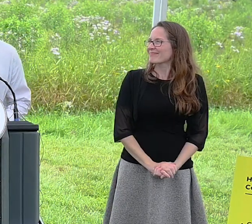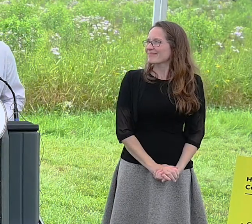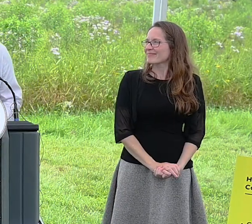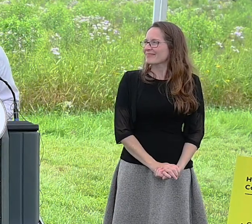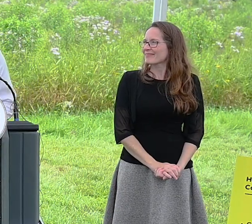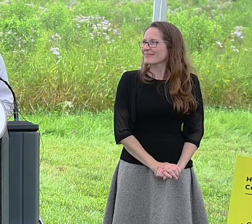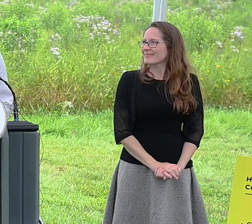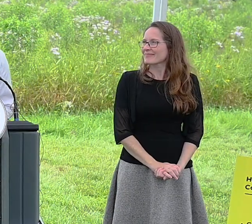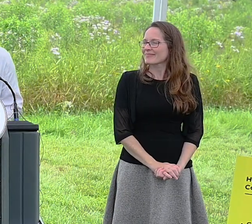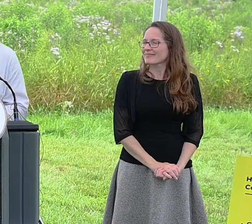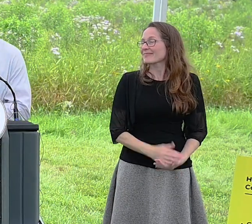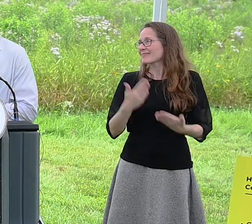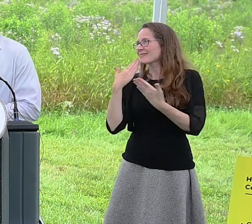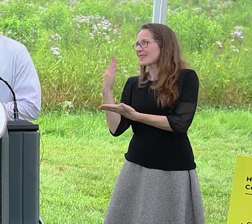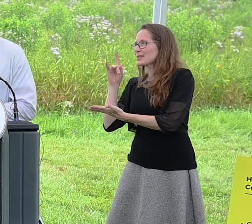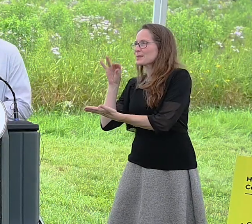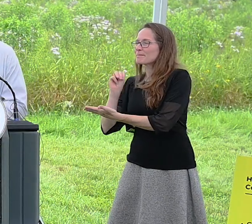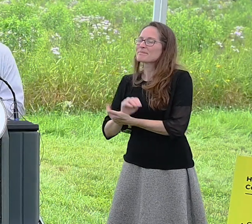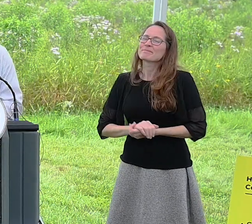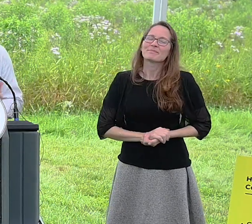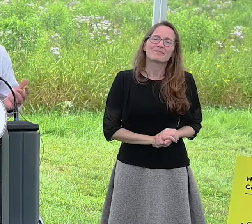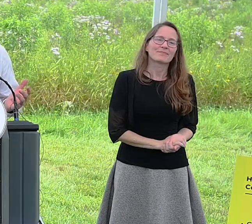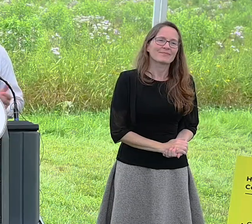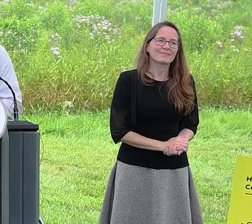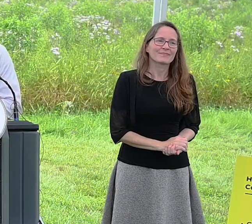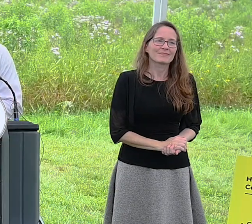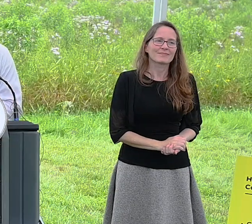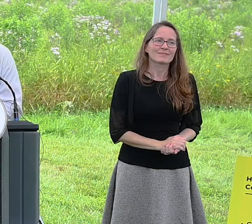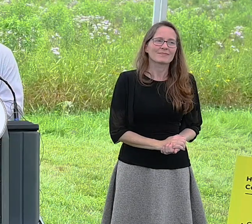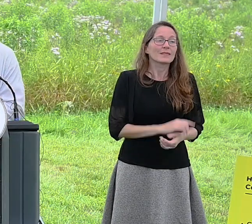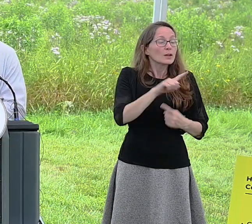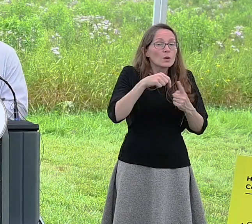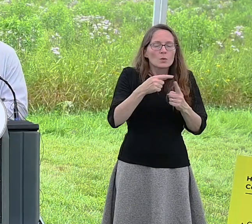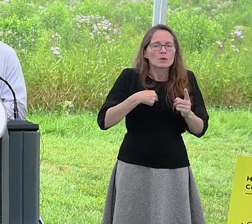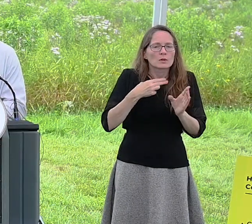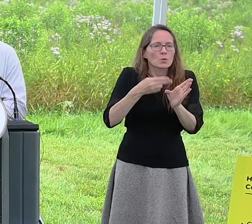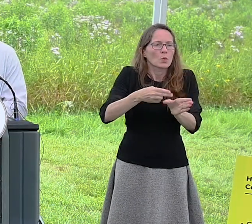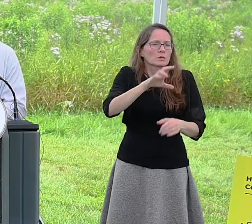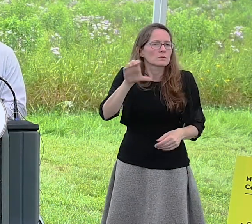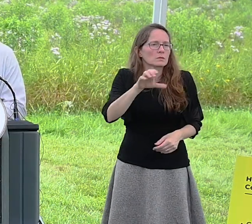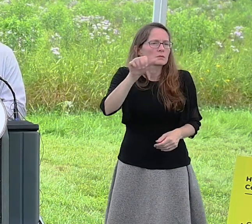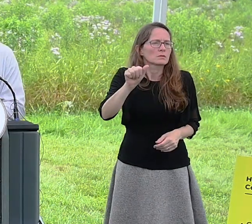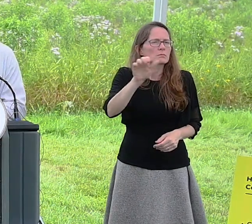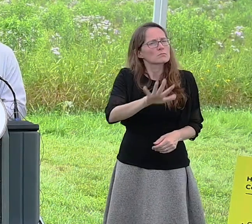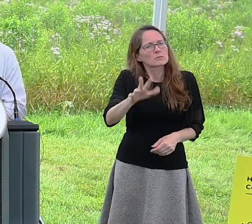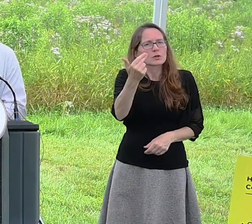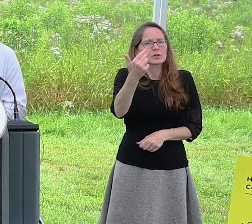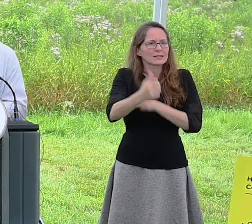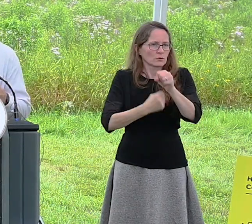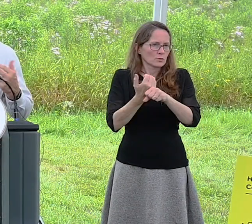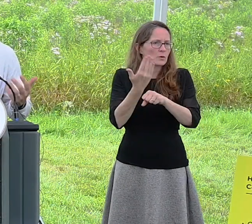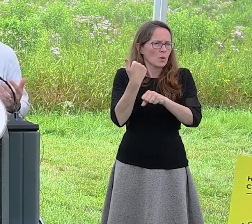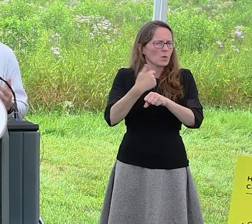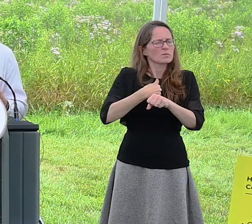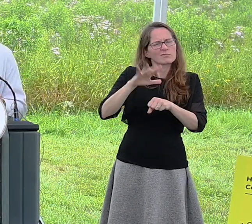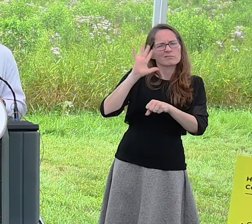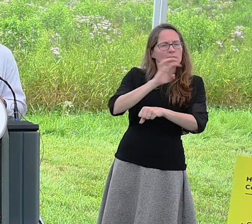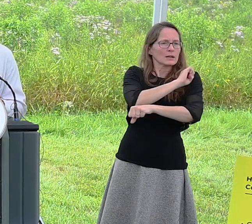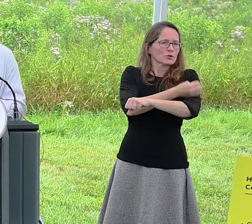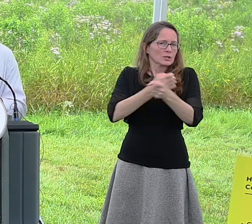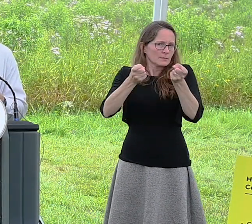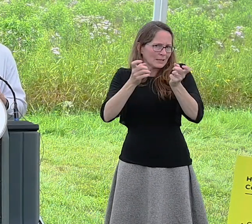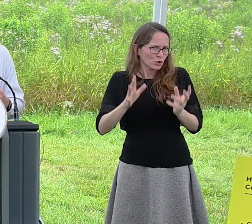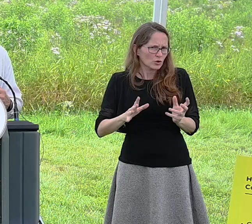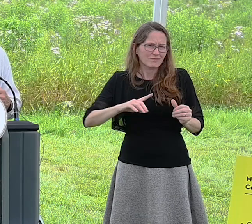Excellent. Thank you, Tim. So when I joined the Columbia Association about 13 years ago as the energy manager, the very first thing I